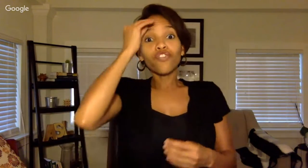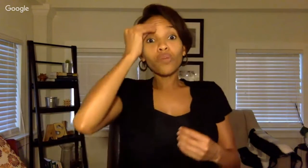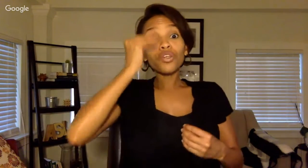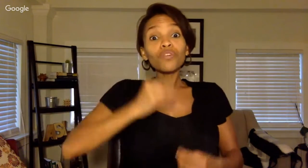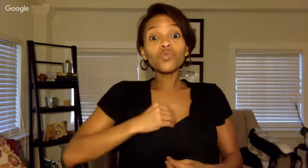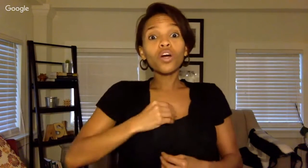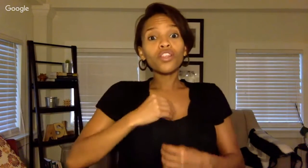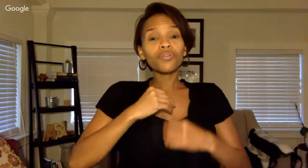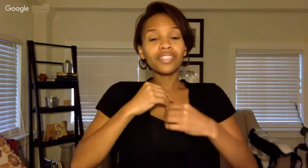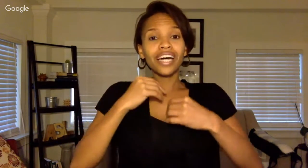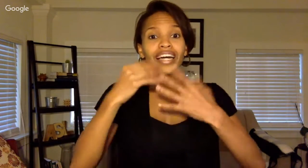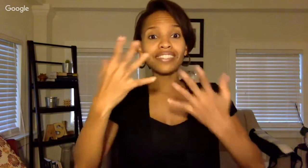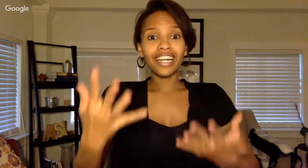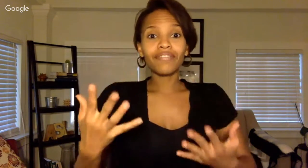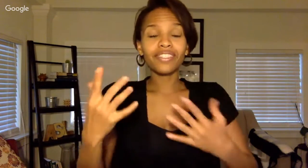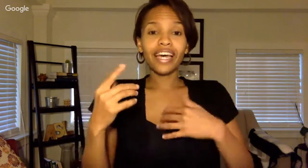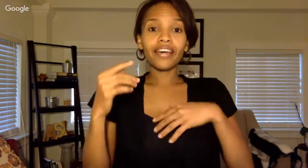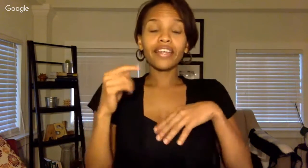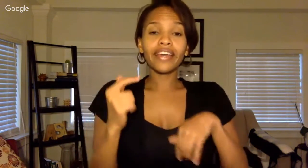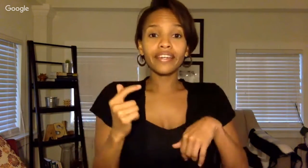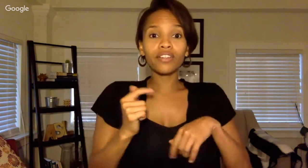you is one of those signs that I've said is